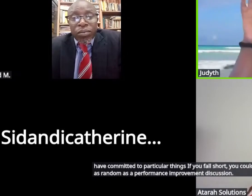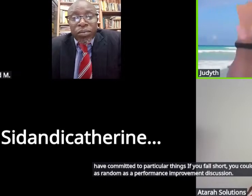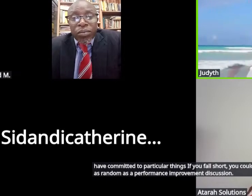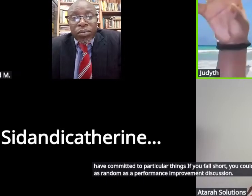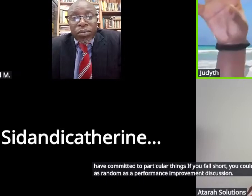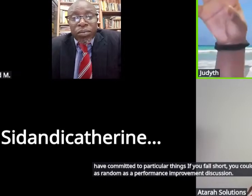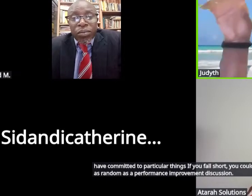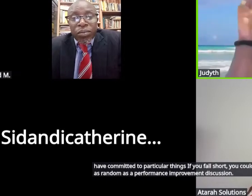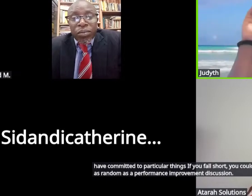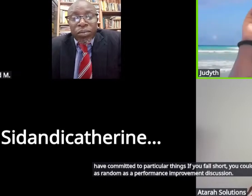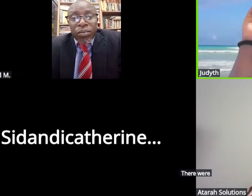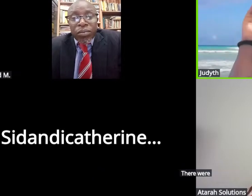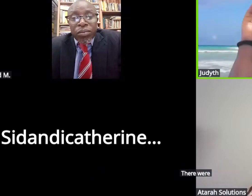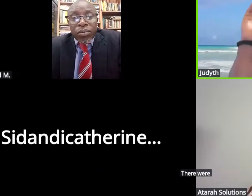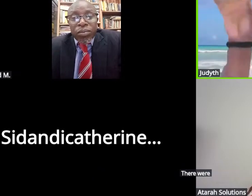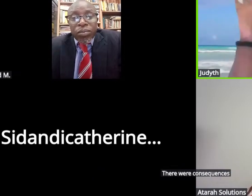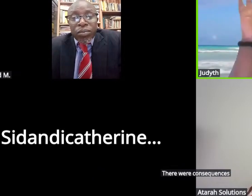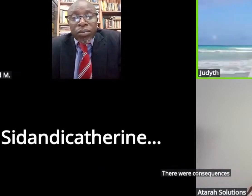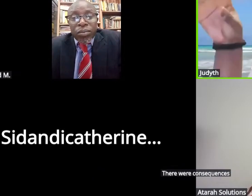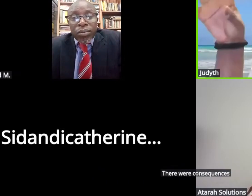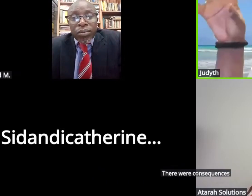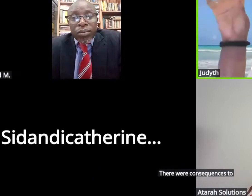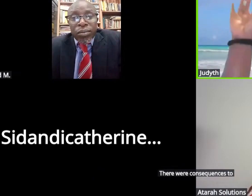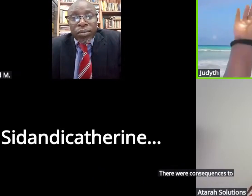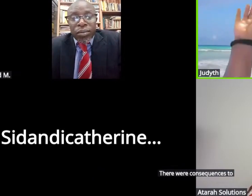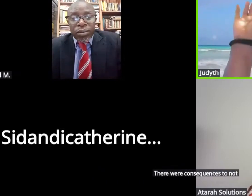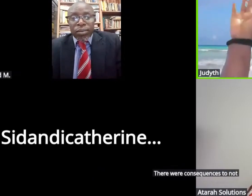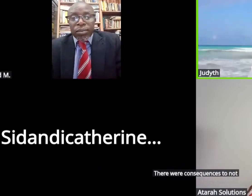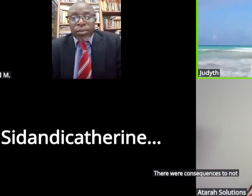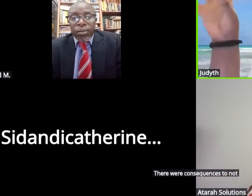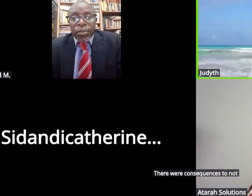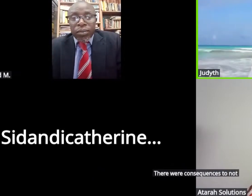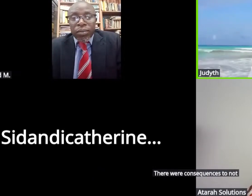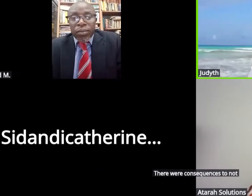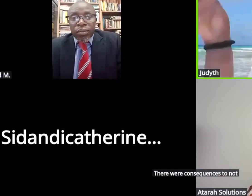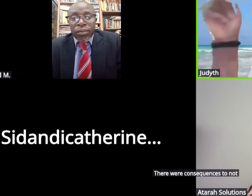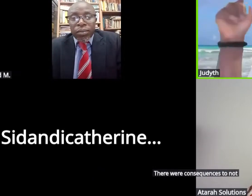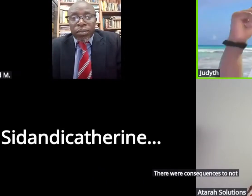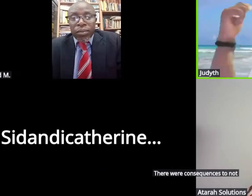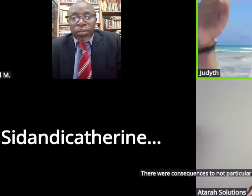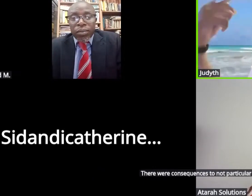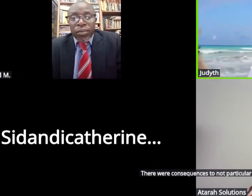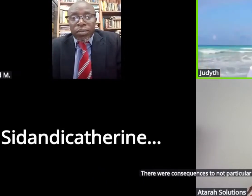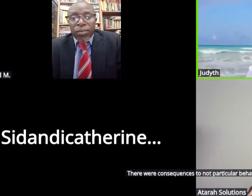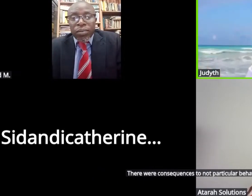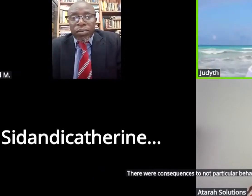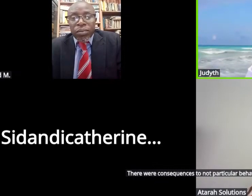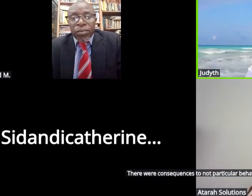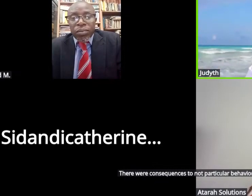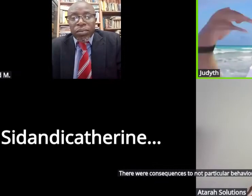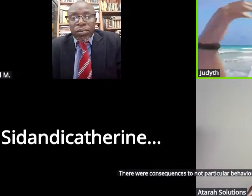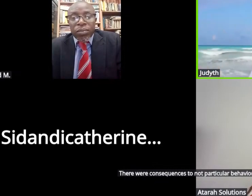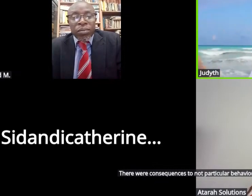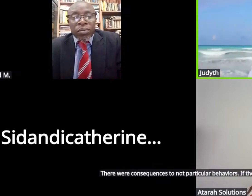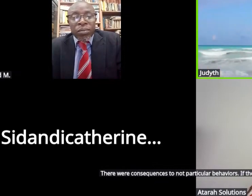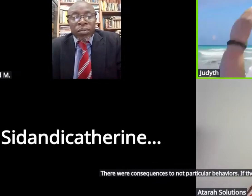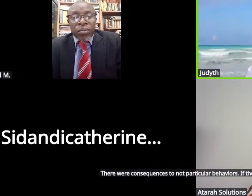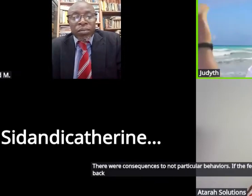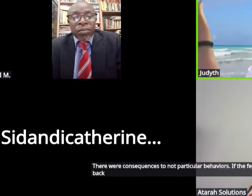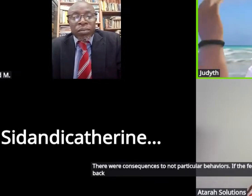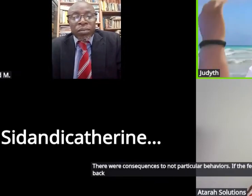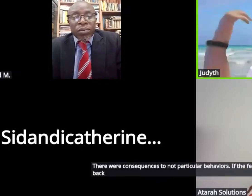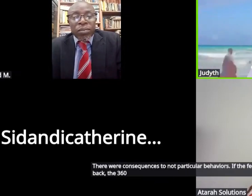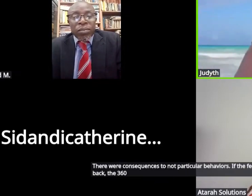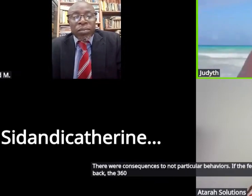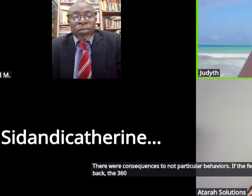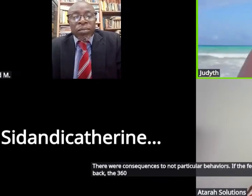There were consequences to not meeting particular behaviors. If the feedback loop came back, the 360 feedback